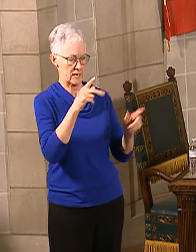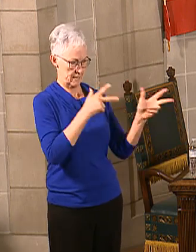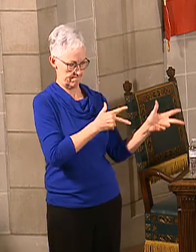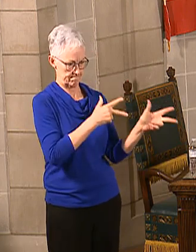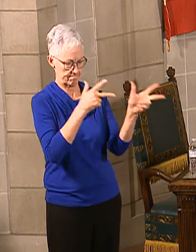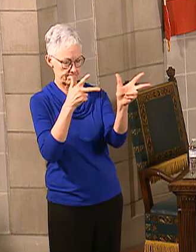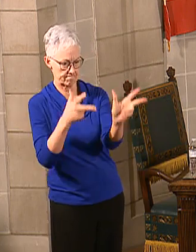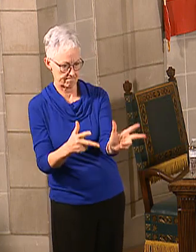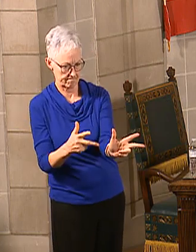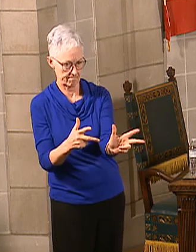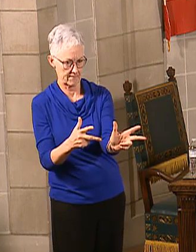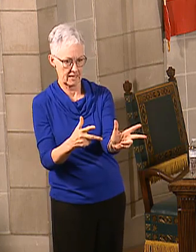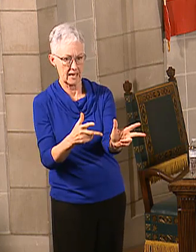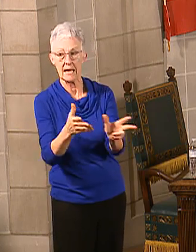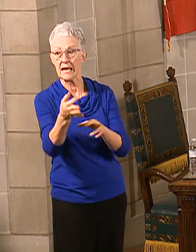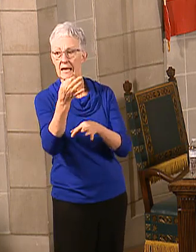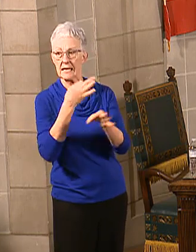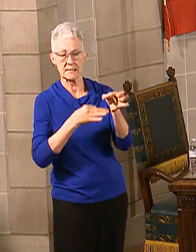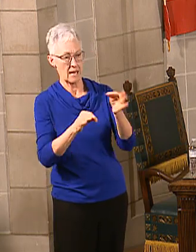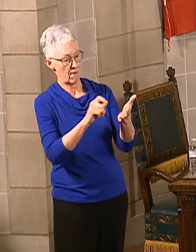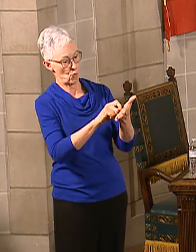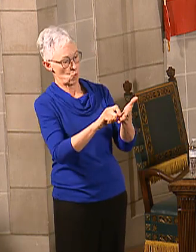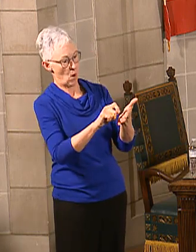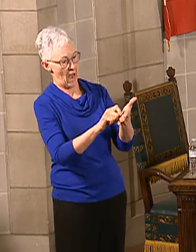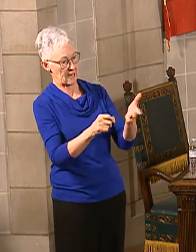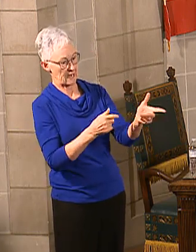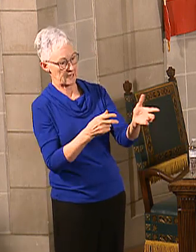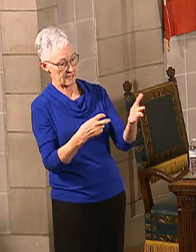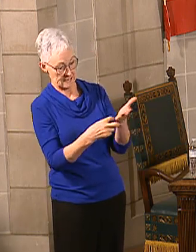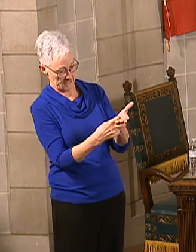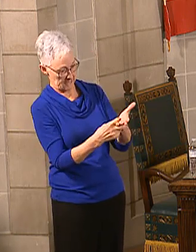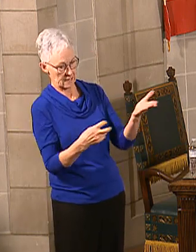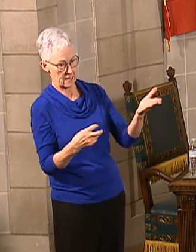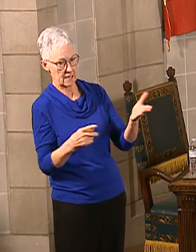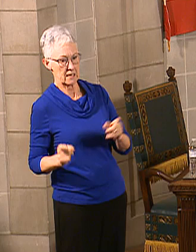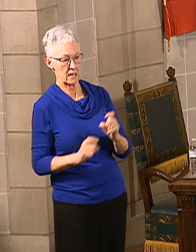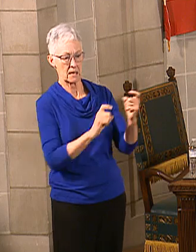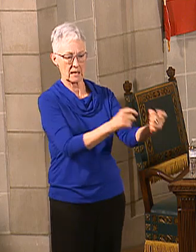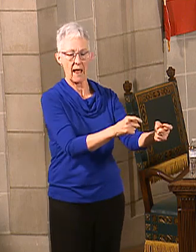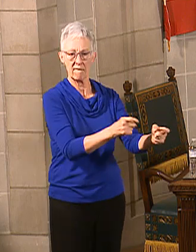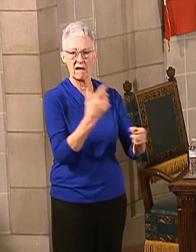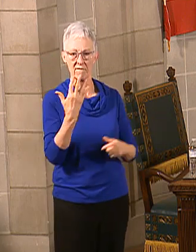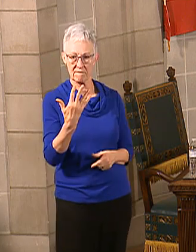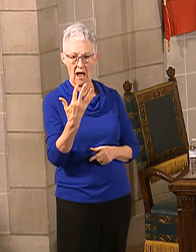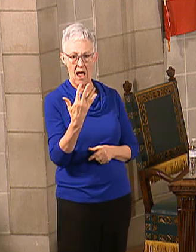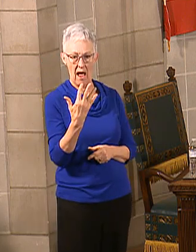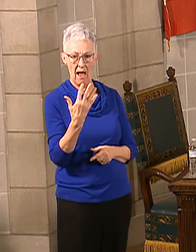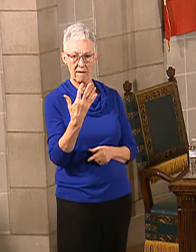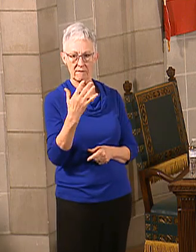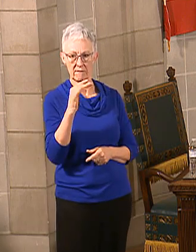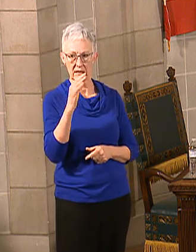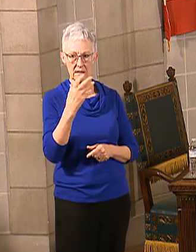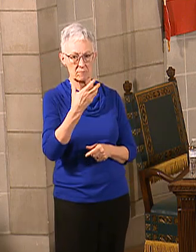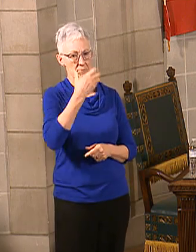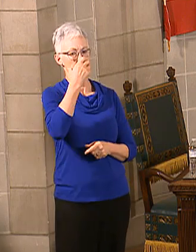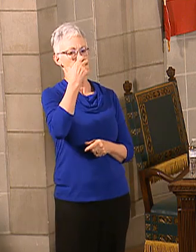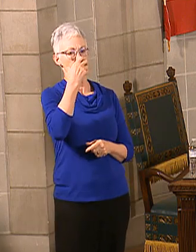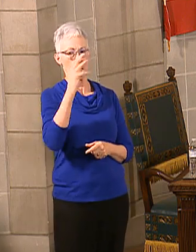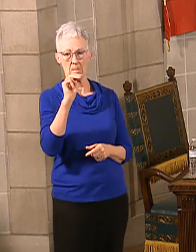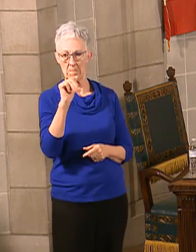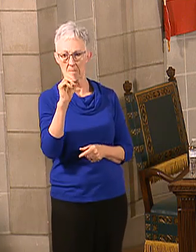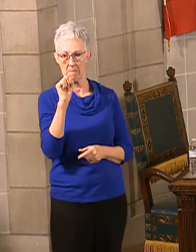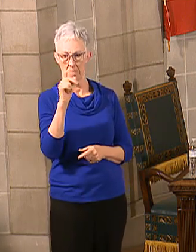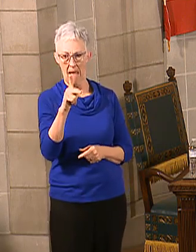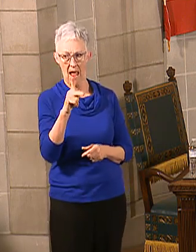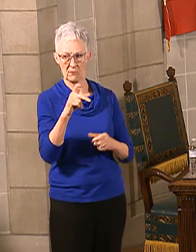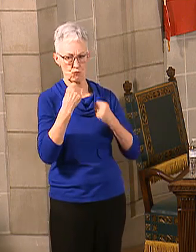he gave her 5 N95 masks. So that's the kind of thing that we want people to be generous. Think about, is there